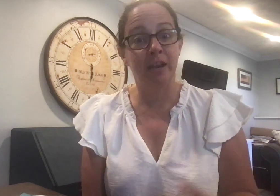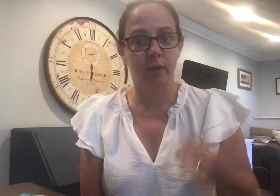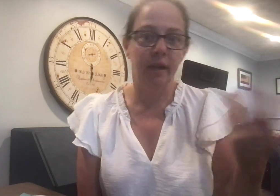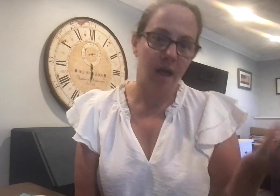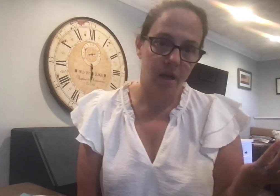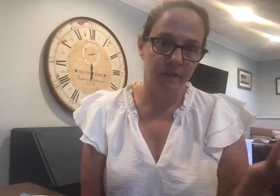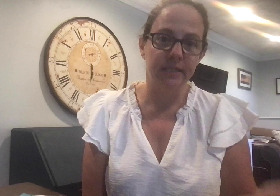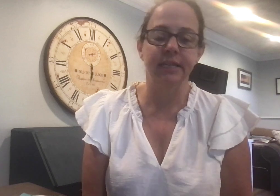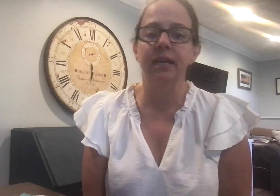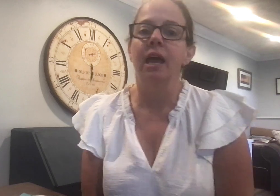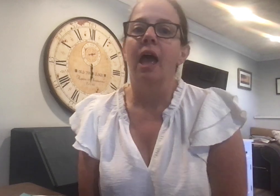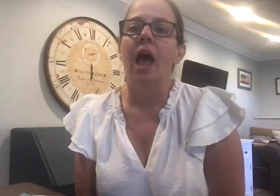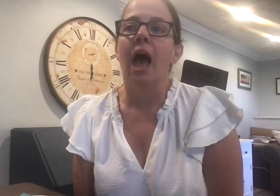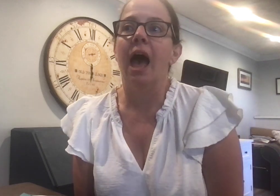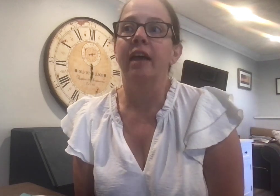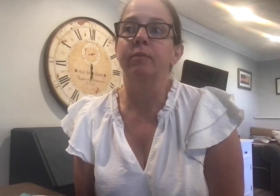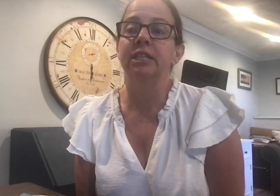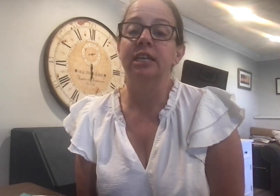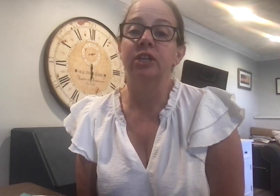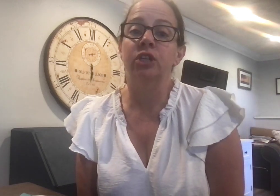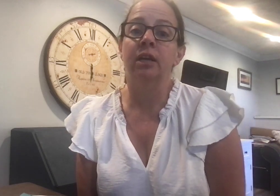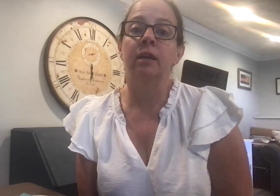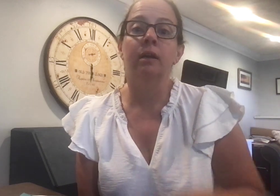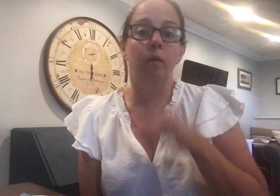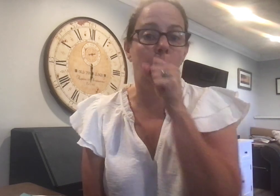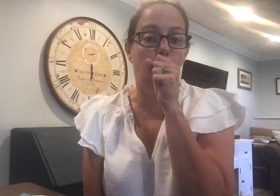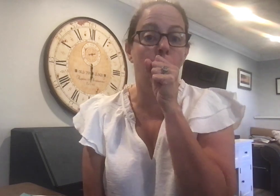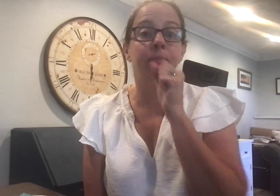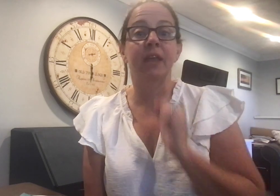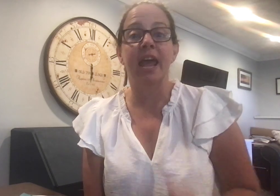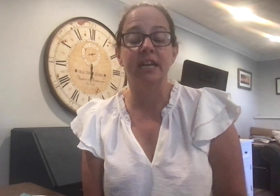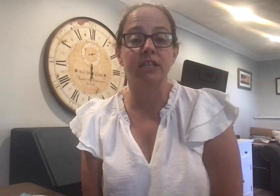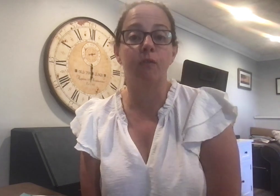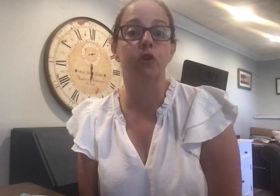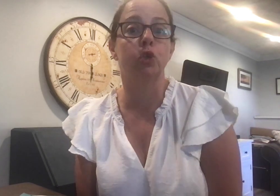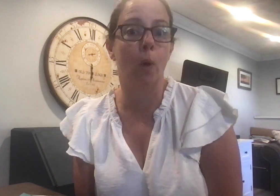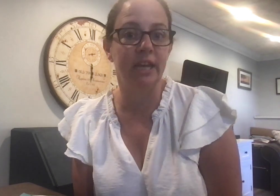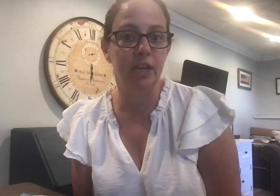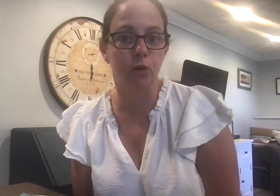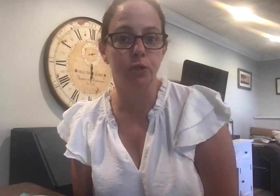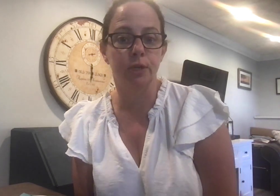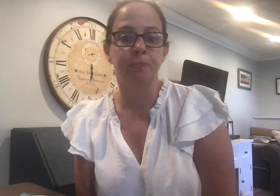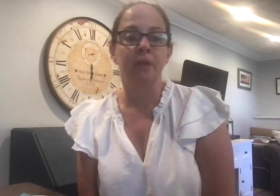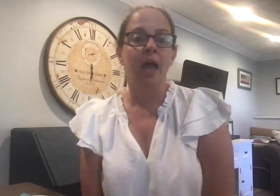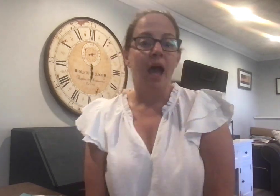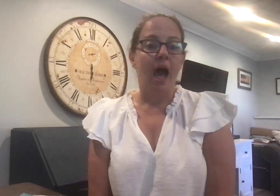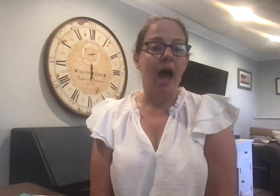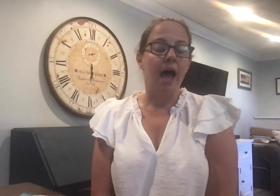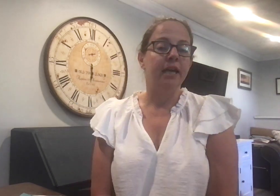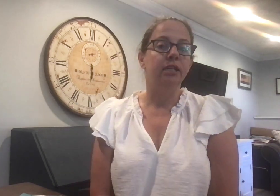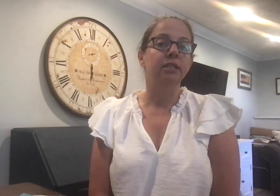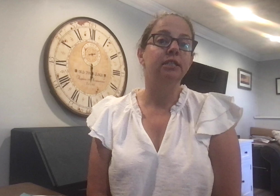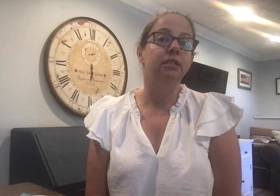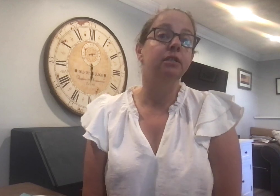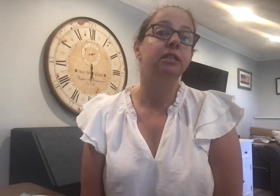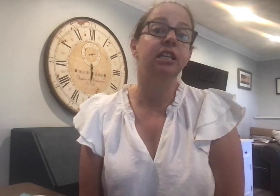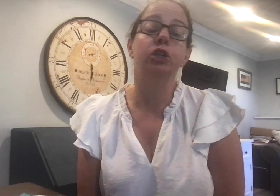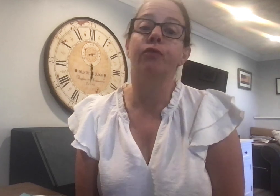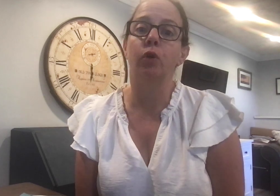hearing, obviously. I have been teaching ASL for 20 years. I teach